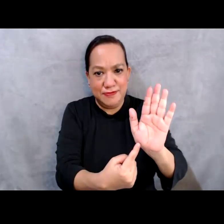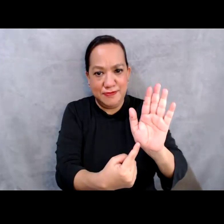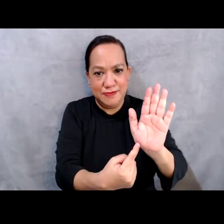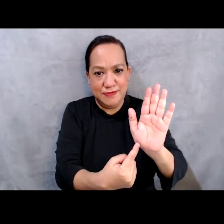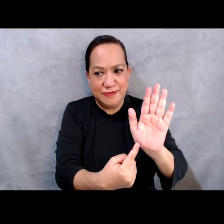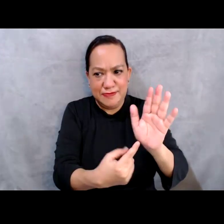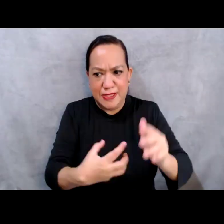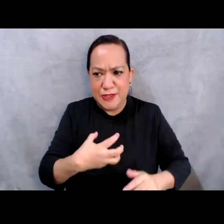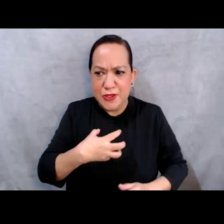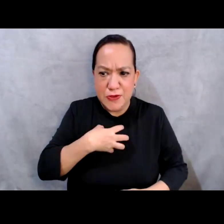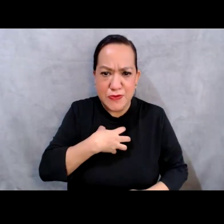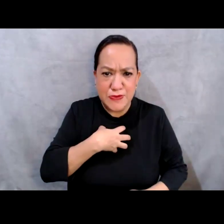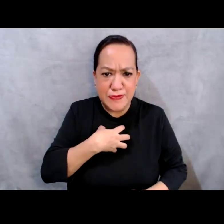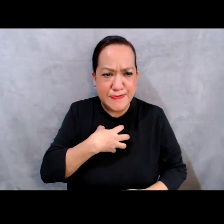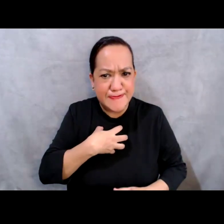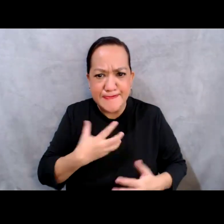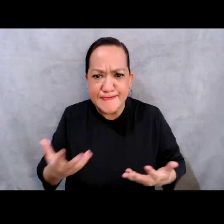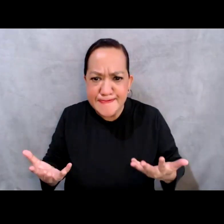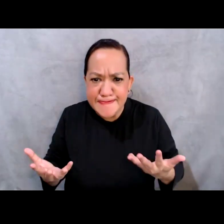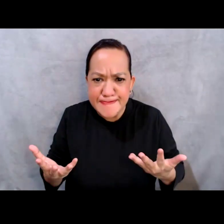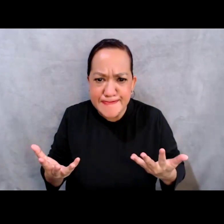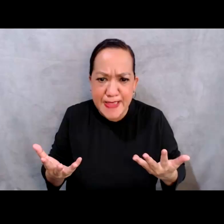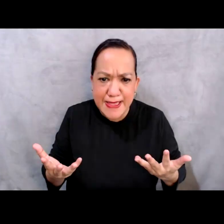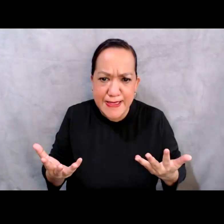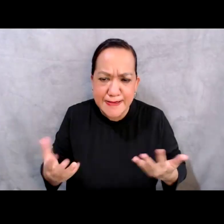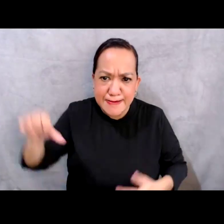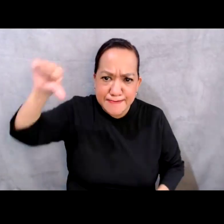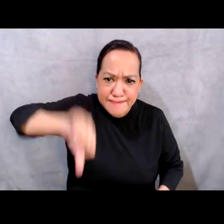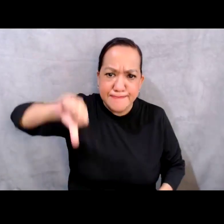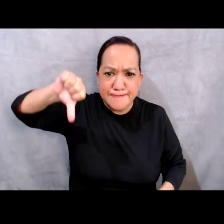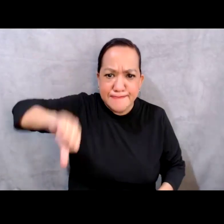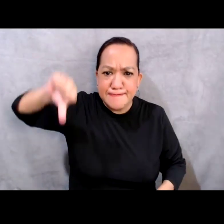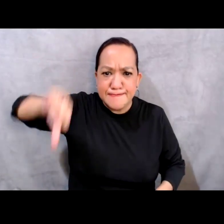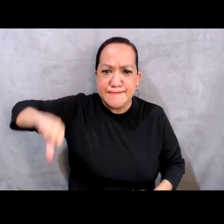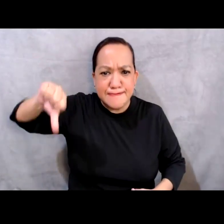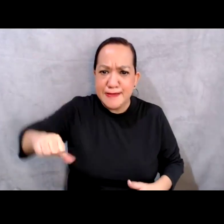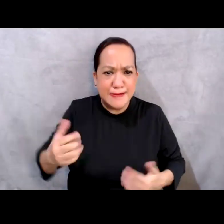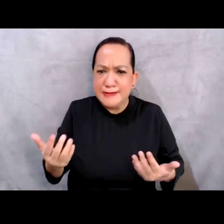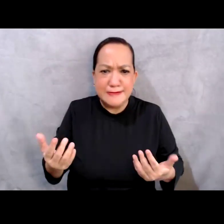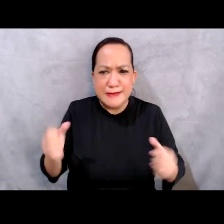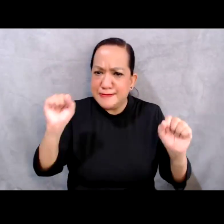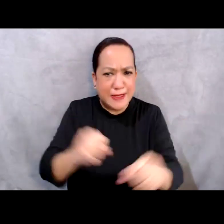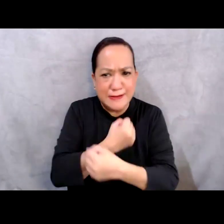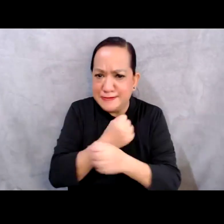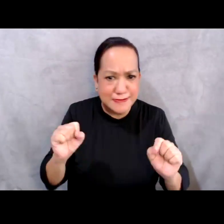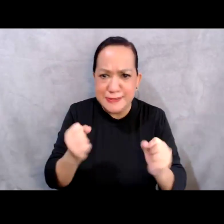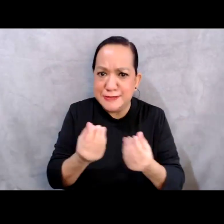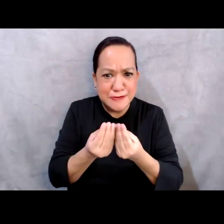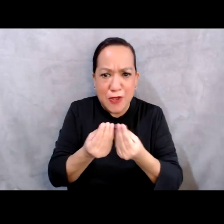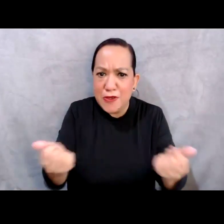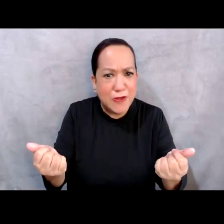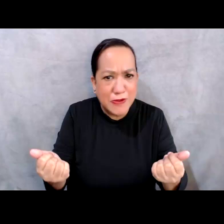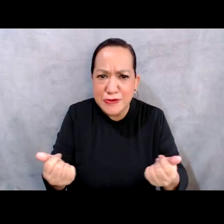then ineligible, and in fact, the problem solving could not be pursued as well. So this also led to a question as to how